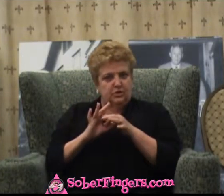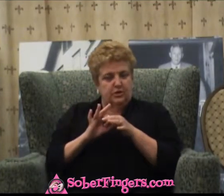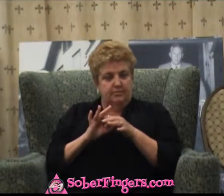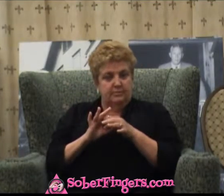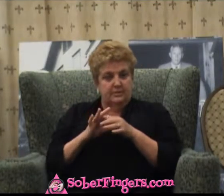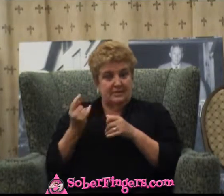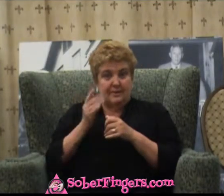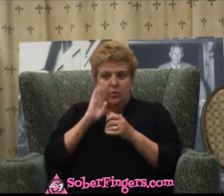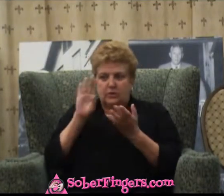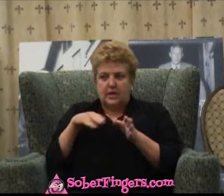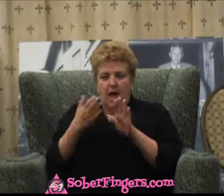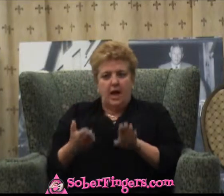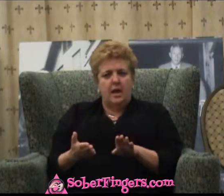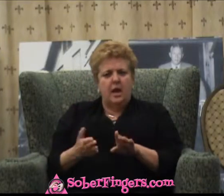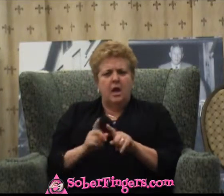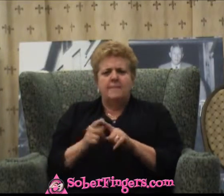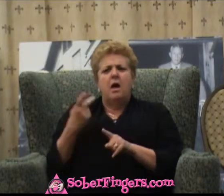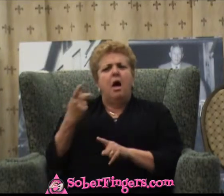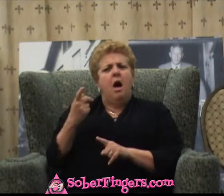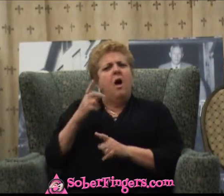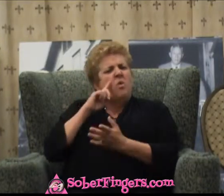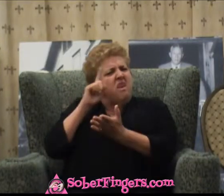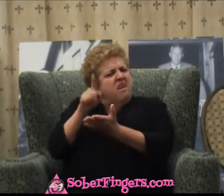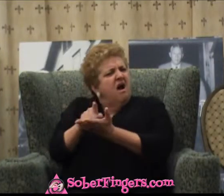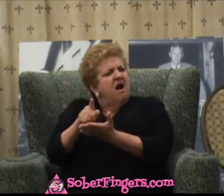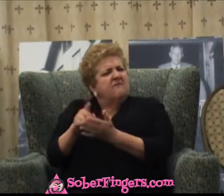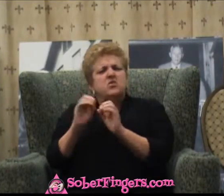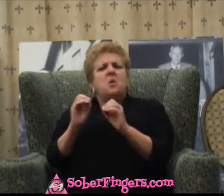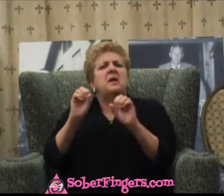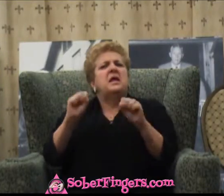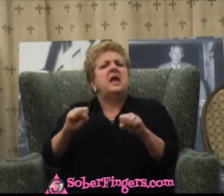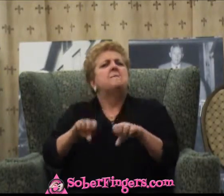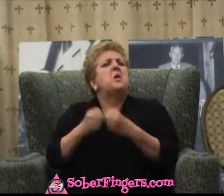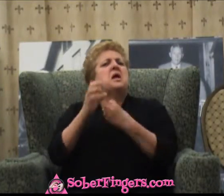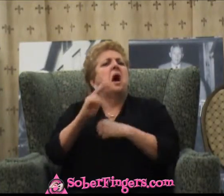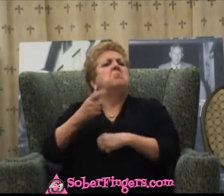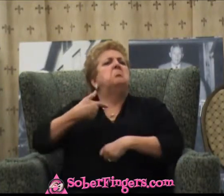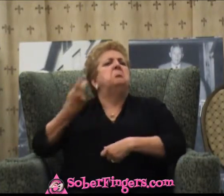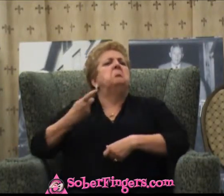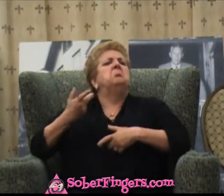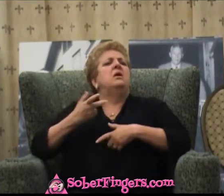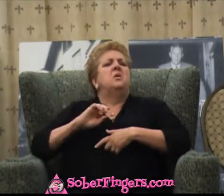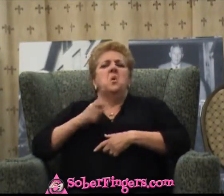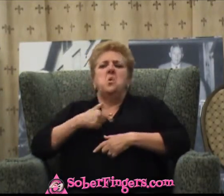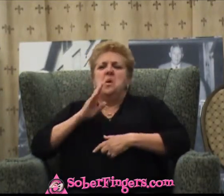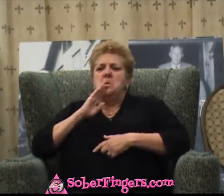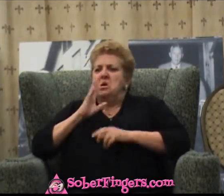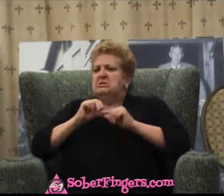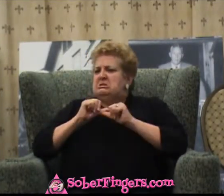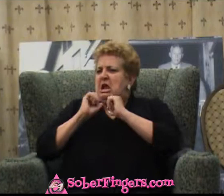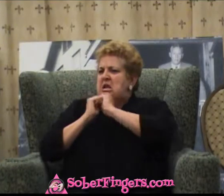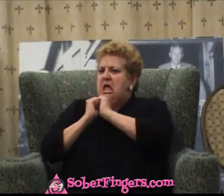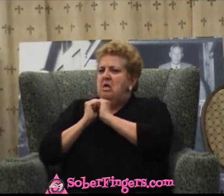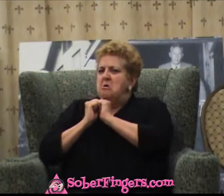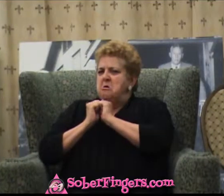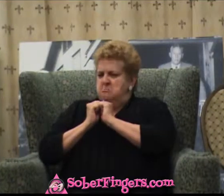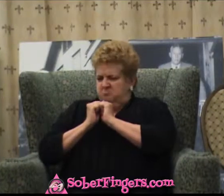we were in love. So nobody was going to break us up. So we were going to stay together in spite of everyone. We're an island. And the